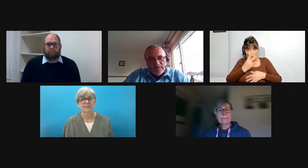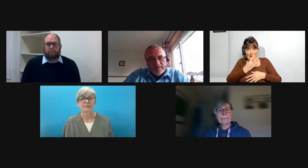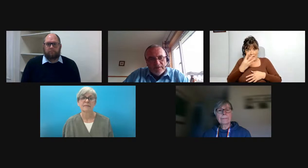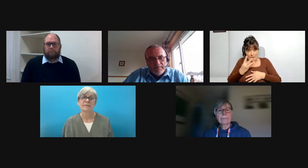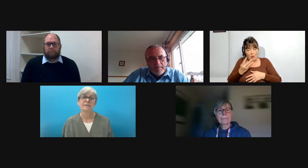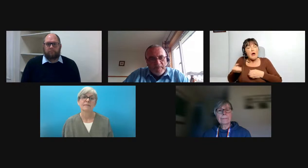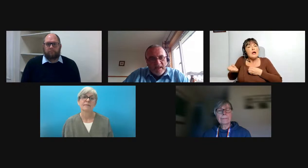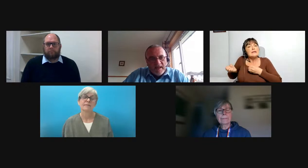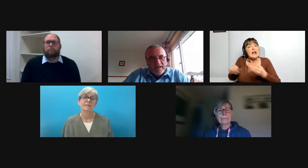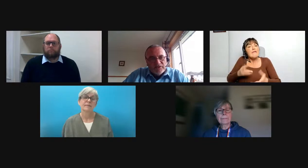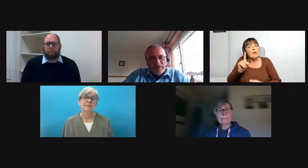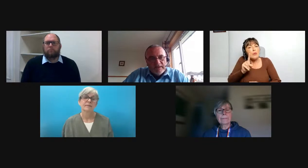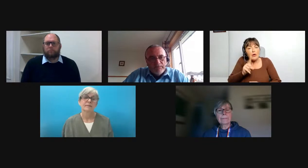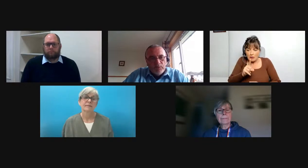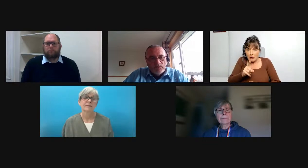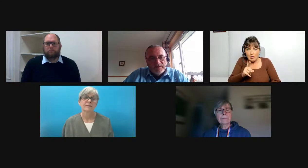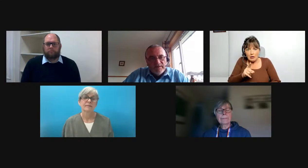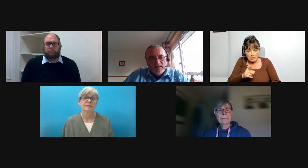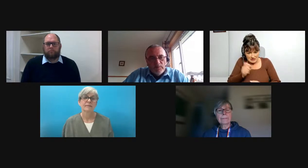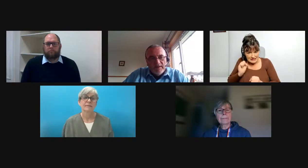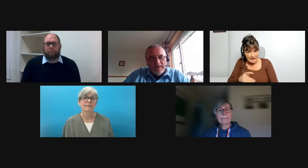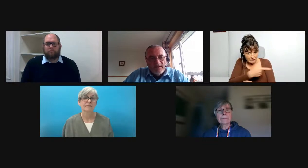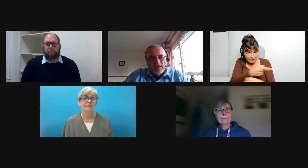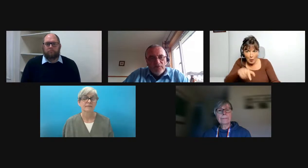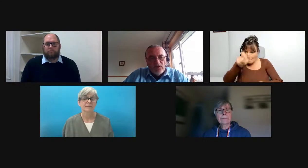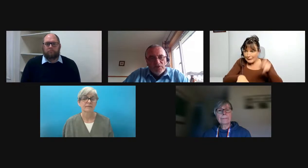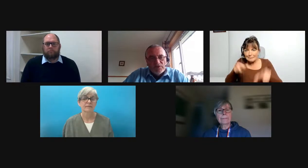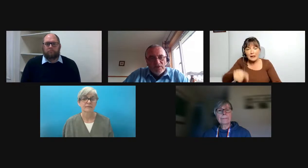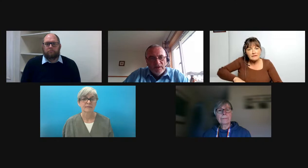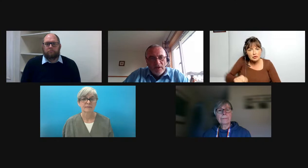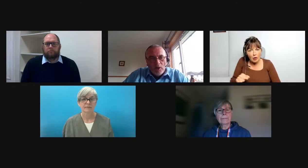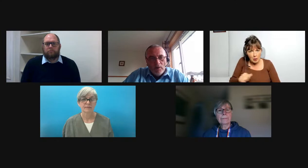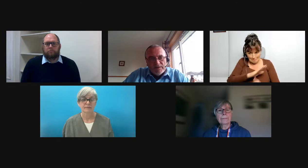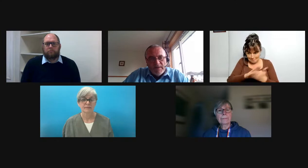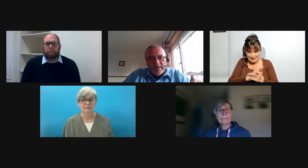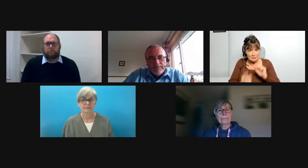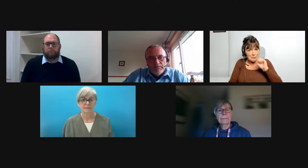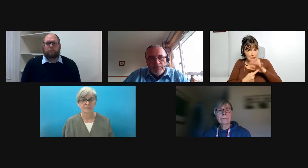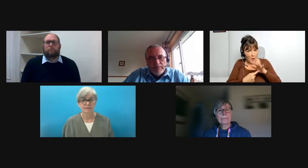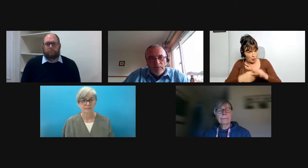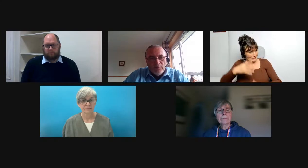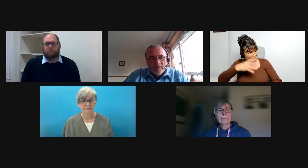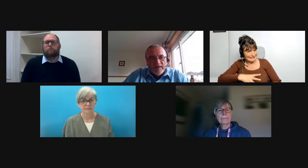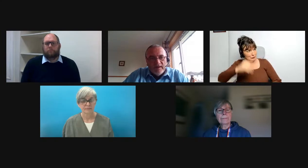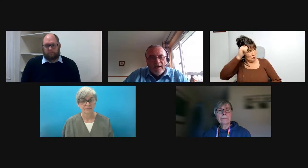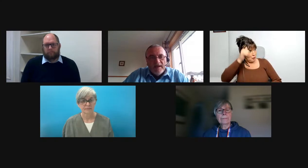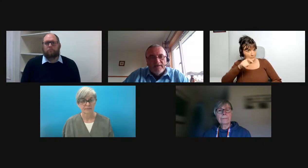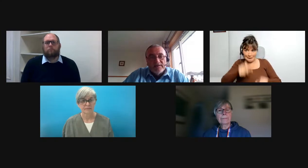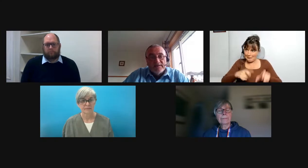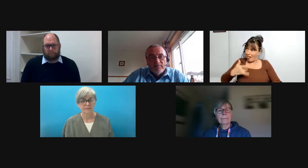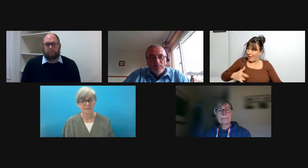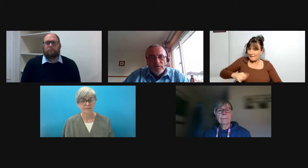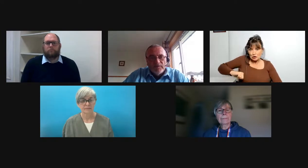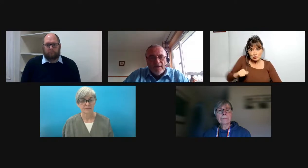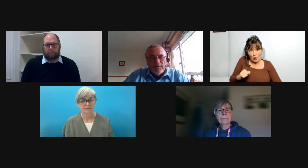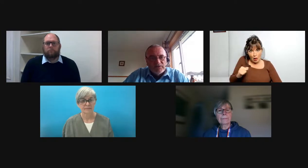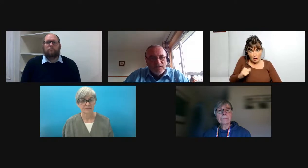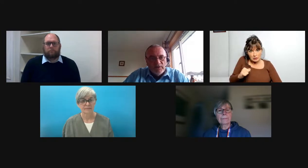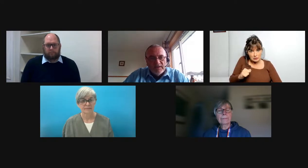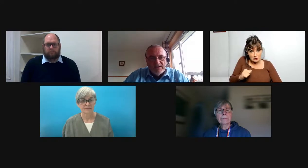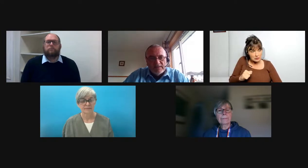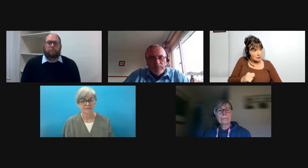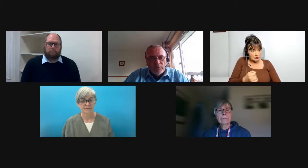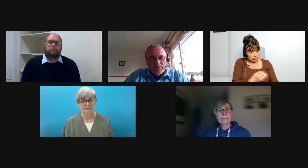of Scotland, and it's really important that we hear the views of as many people and as from